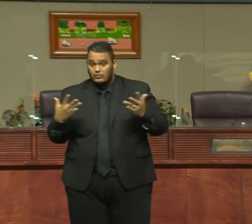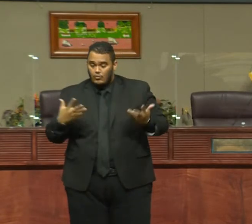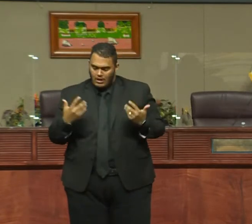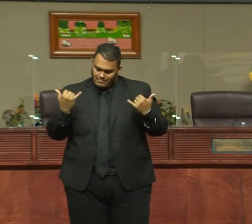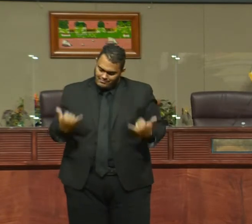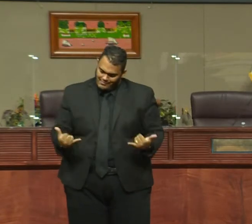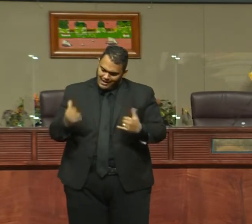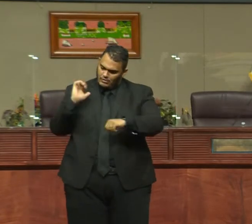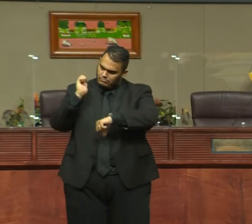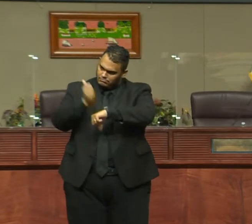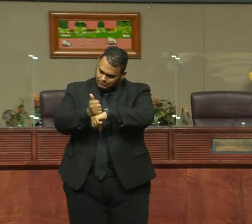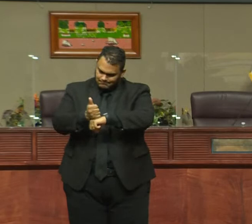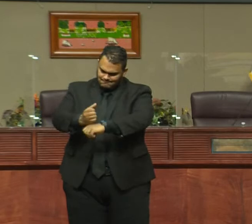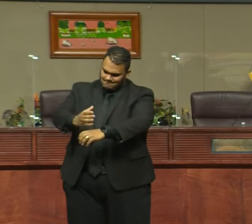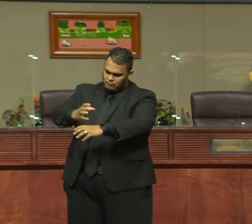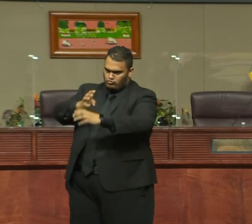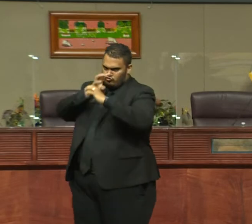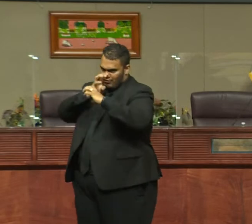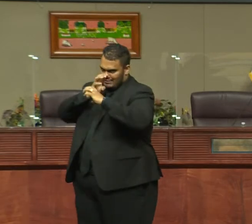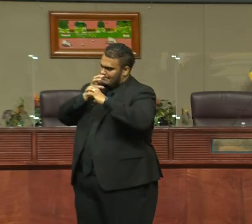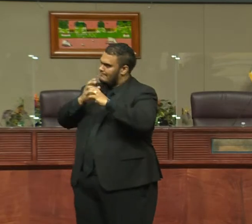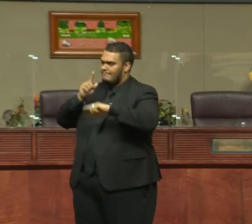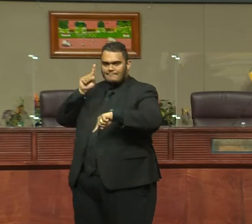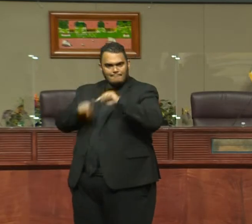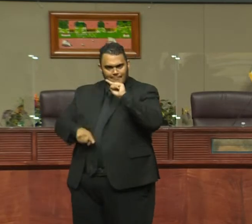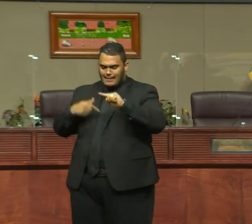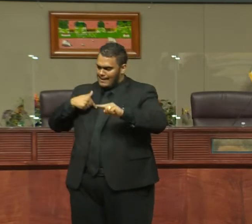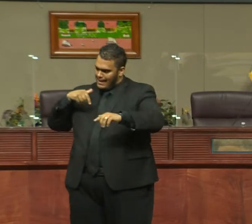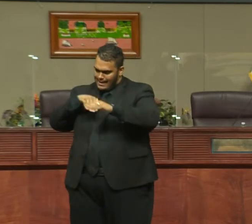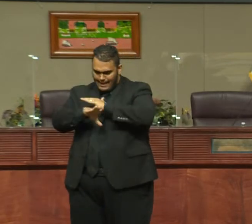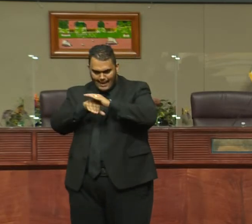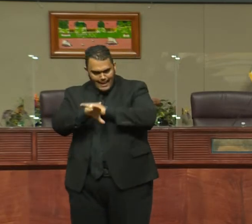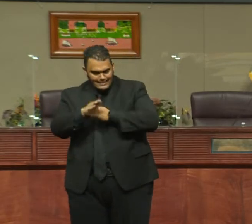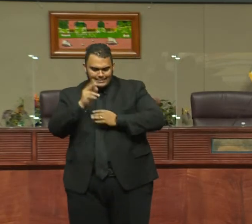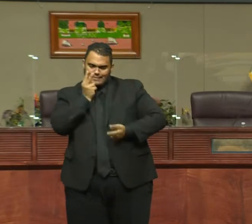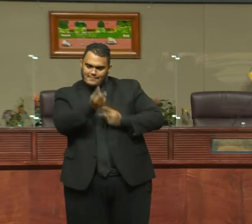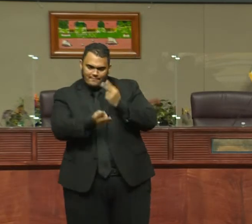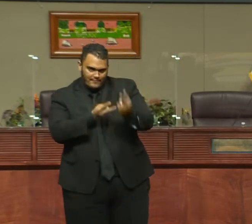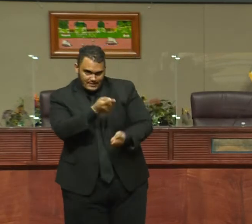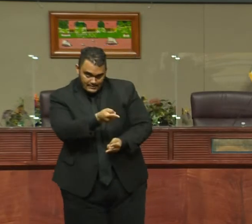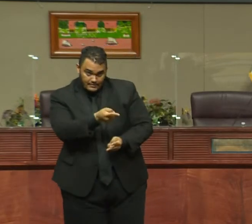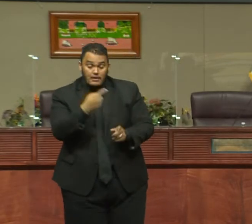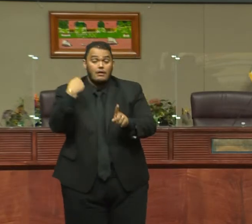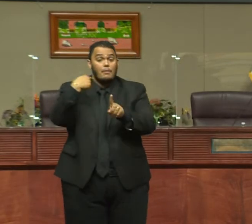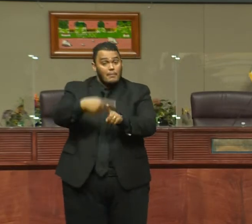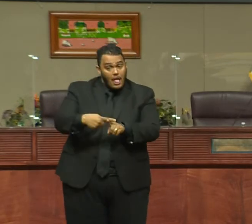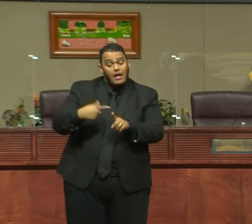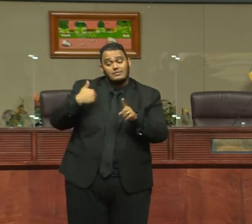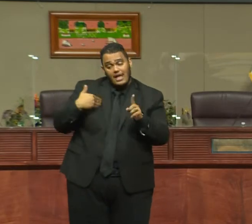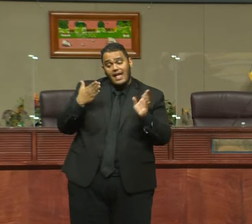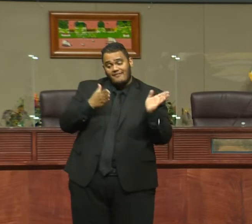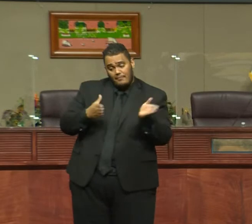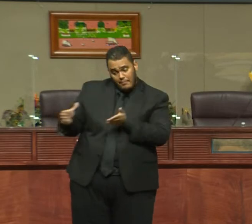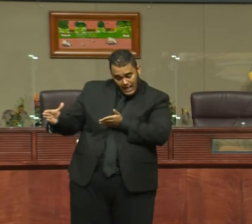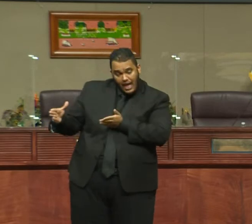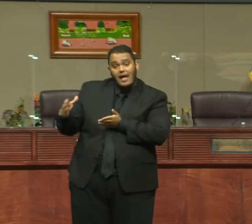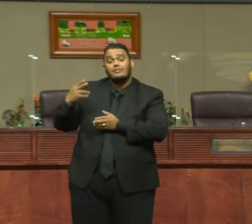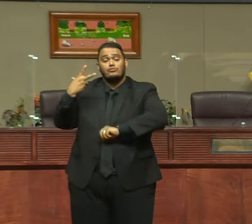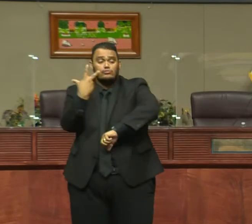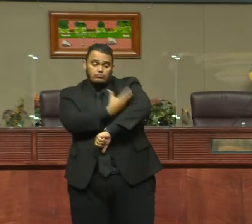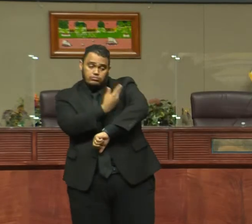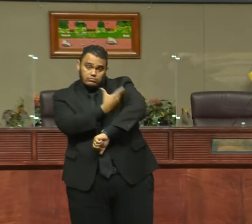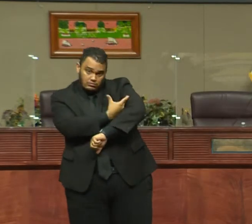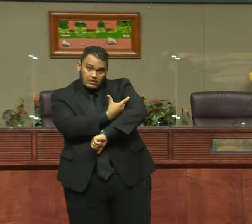inmate movements. We also have a plan in place to vaccinate inmates who are 65